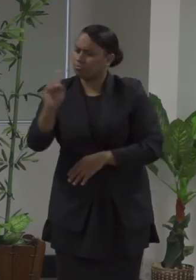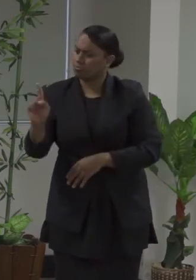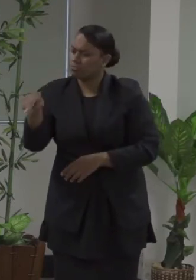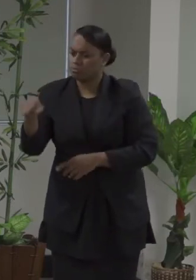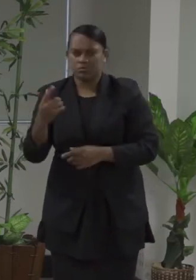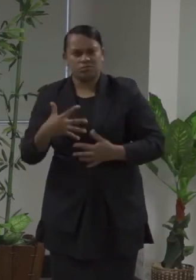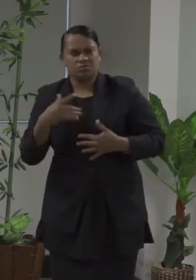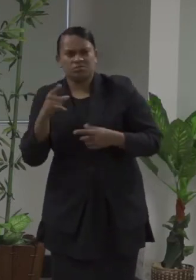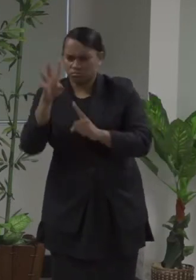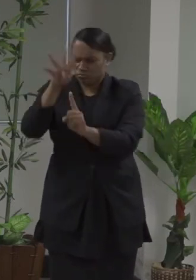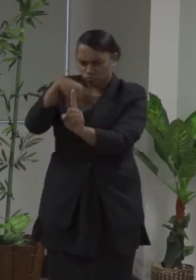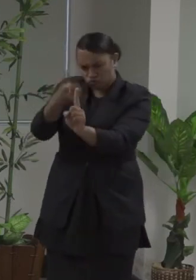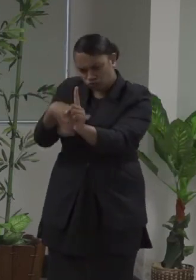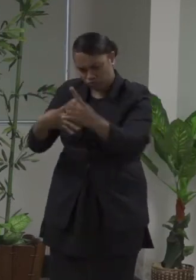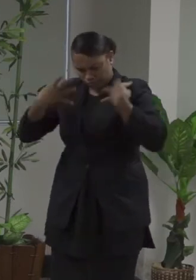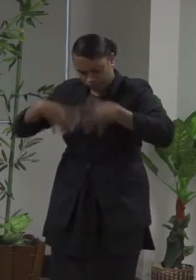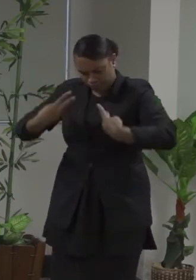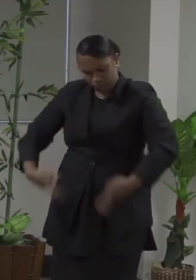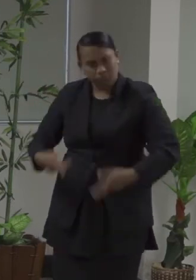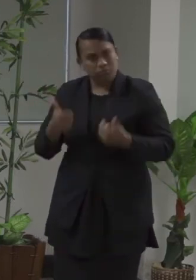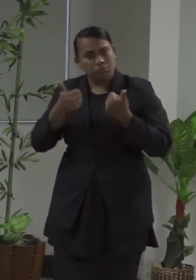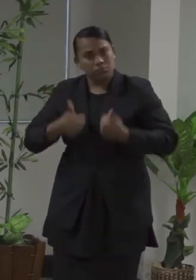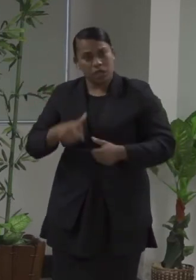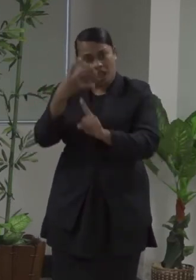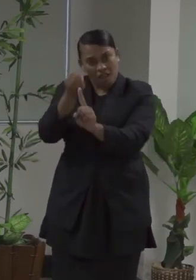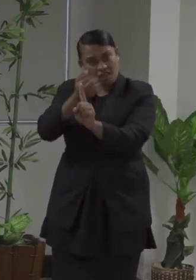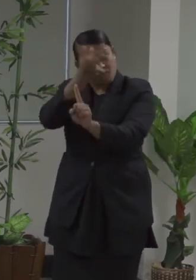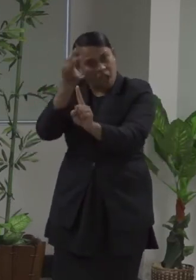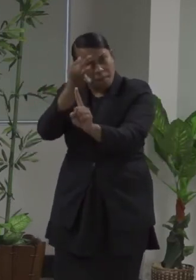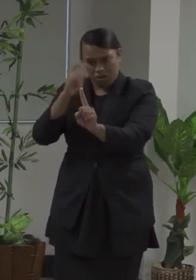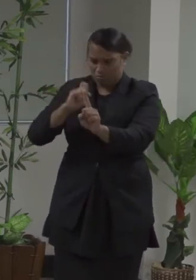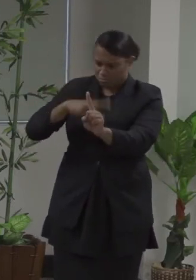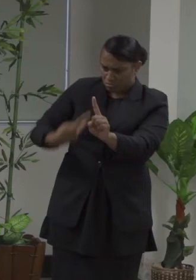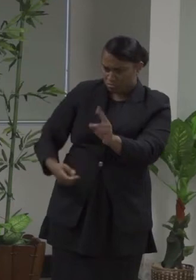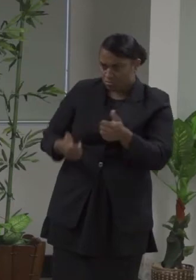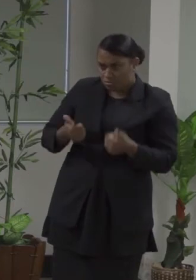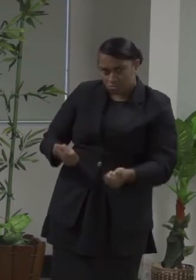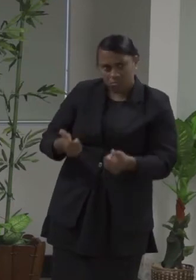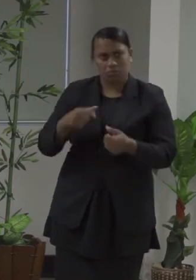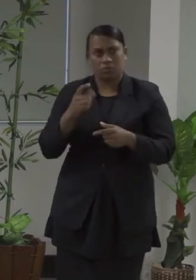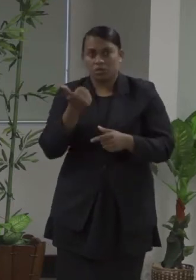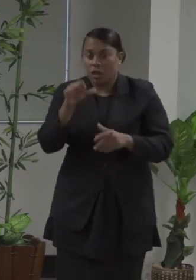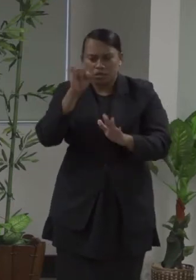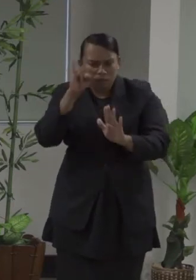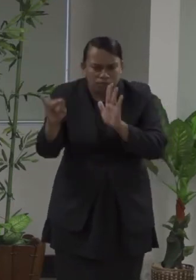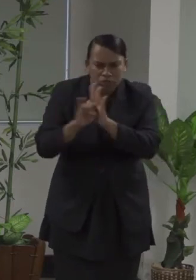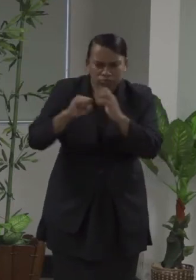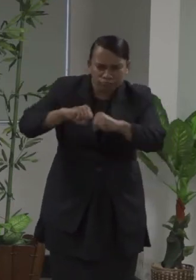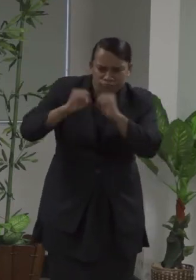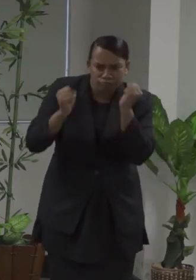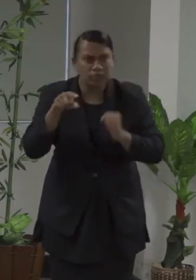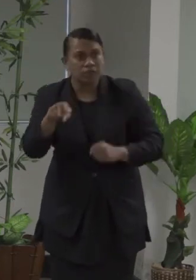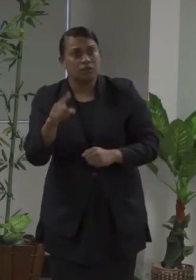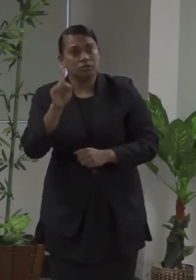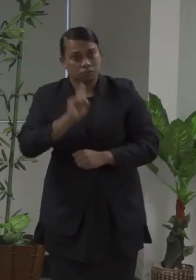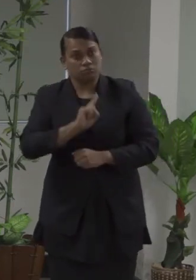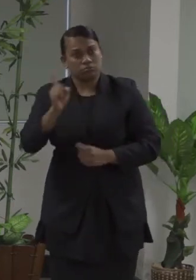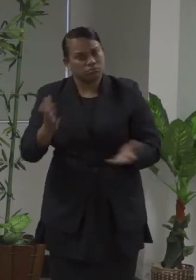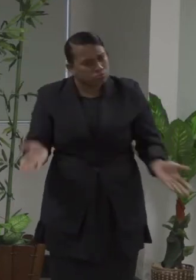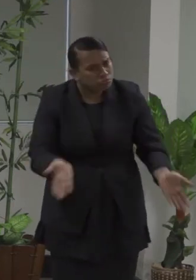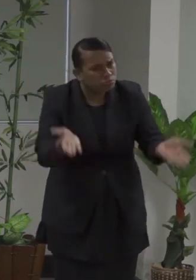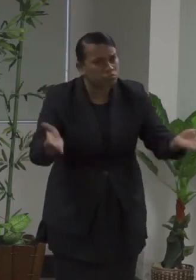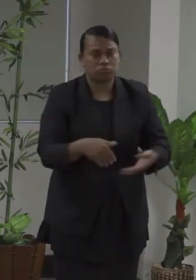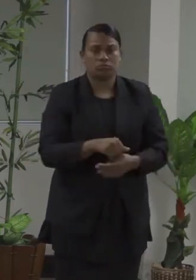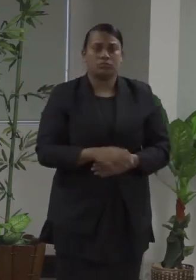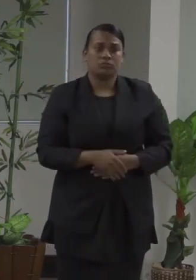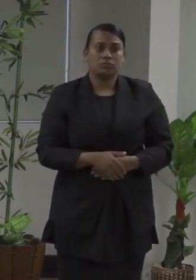confirmed whether you have COVID-19 or not. As stated by the Honourable Minister, over the next few